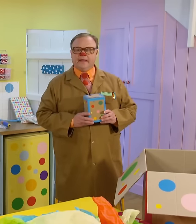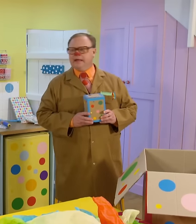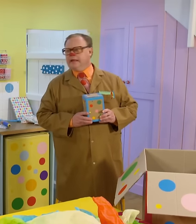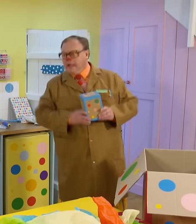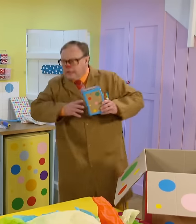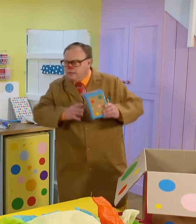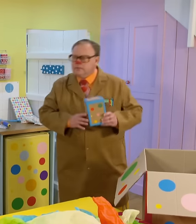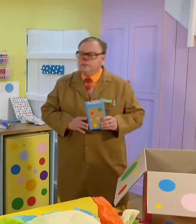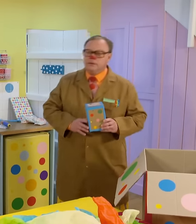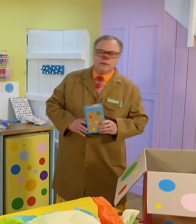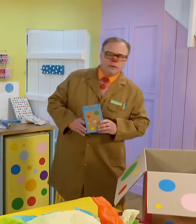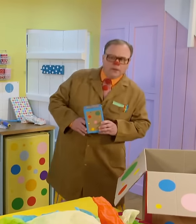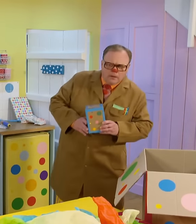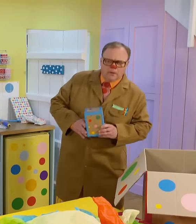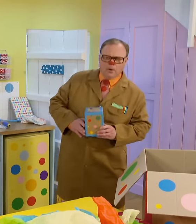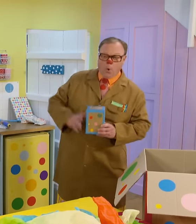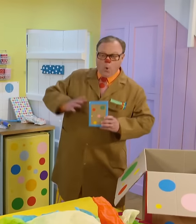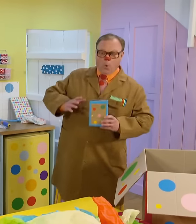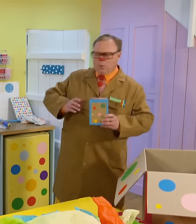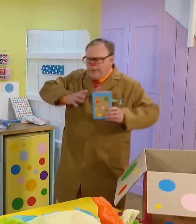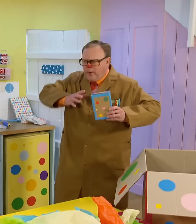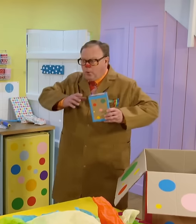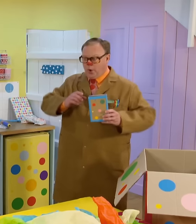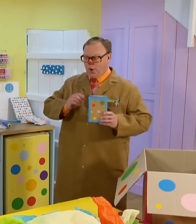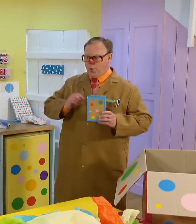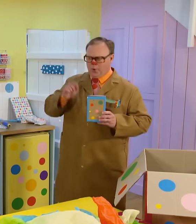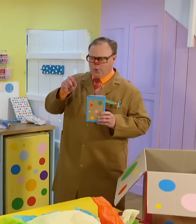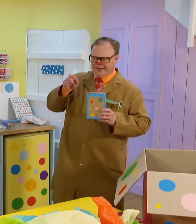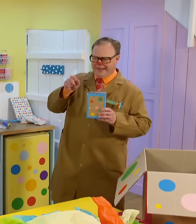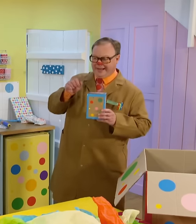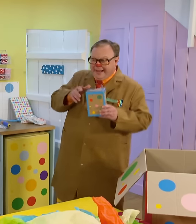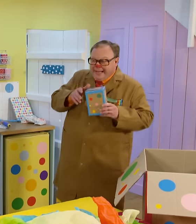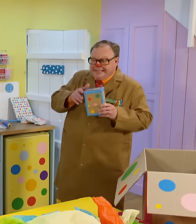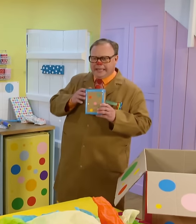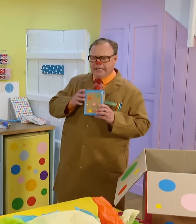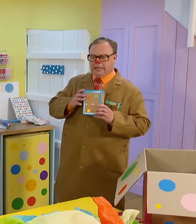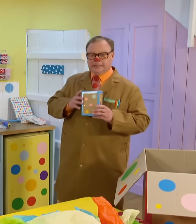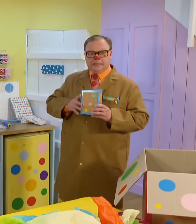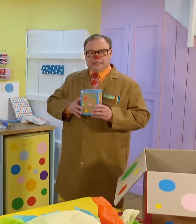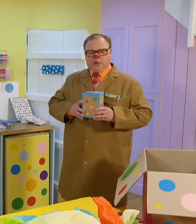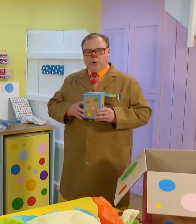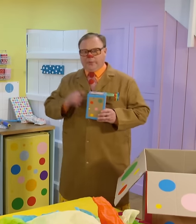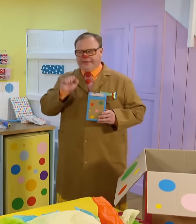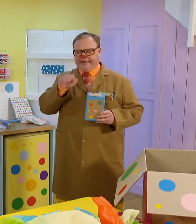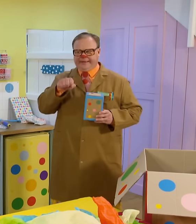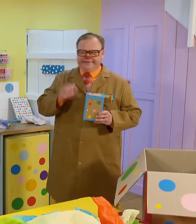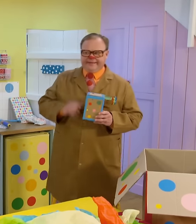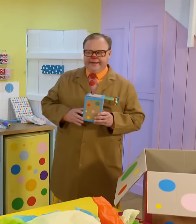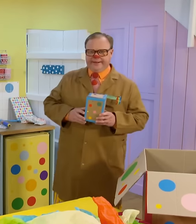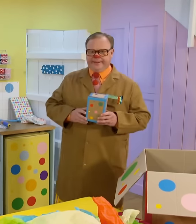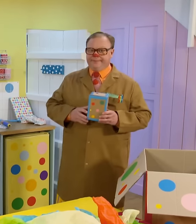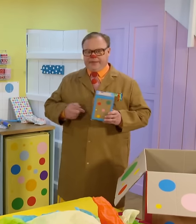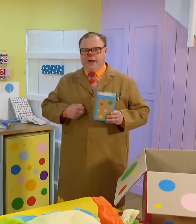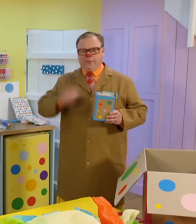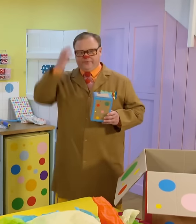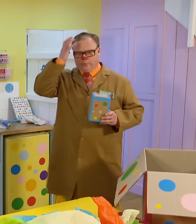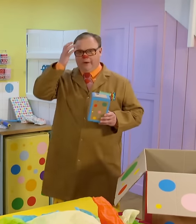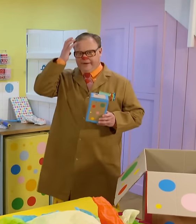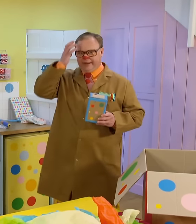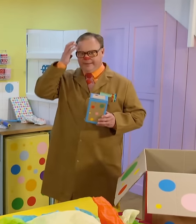bouncy ball, Shopkeeper Tumble. Oh dear. Oh, yes. I was worried